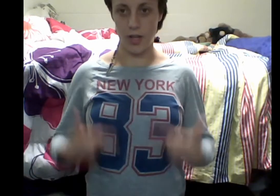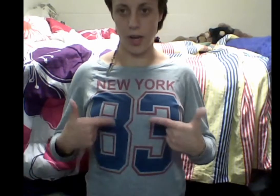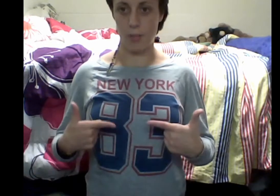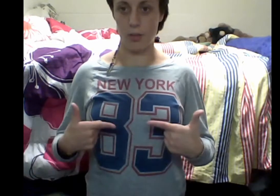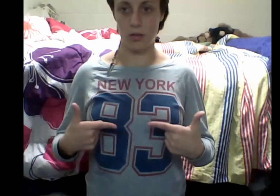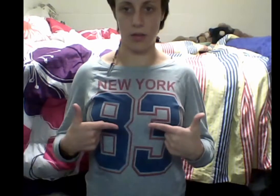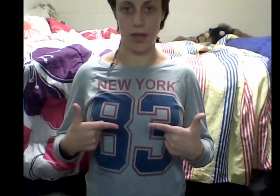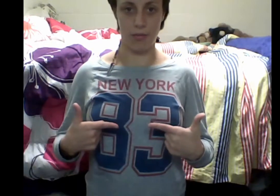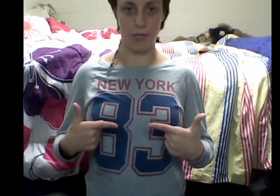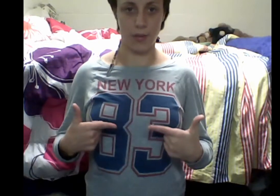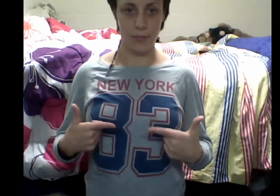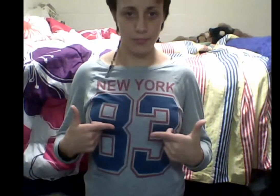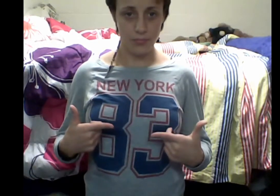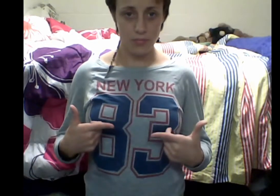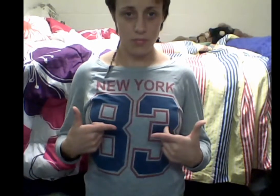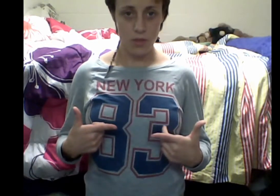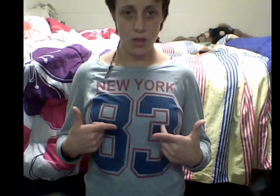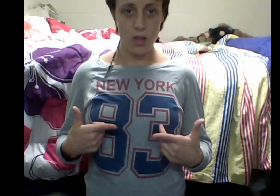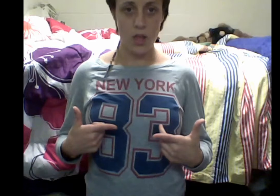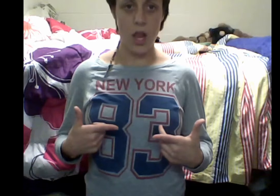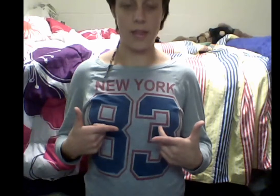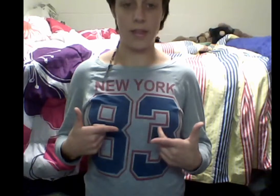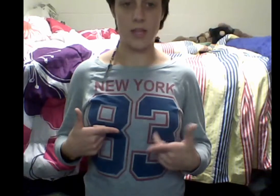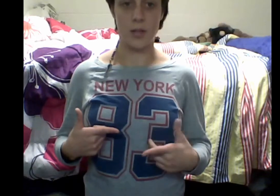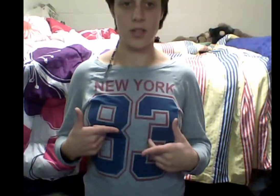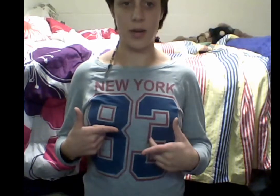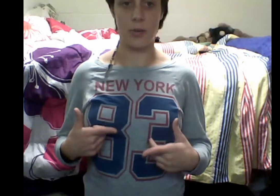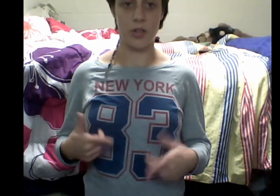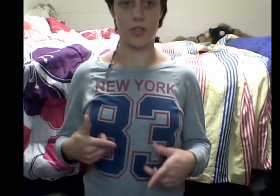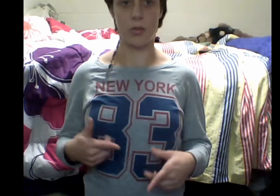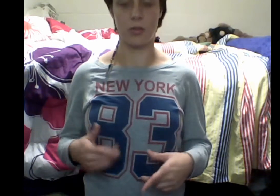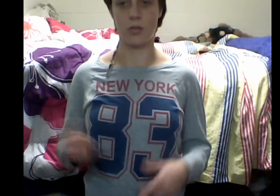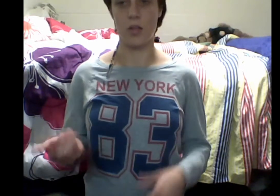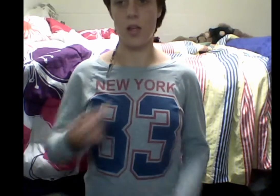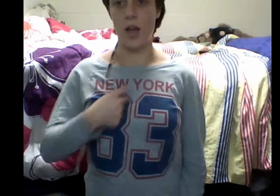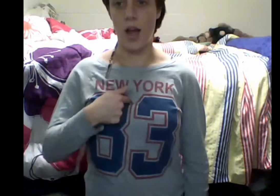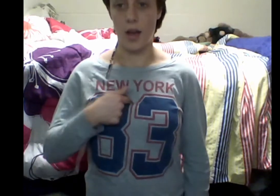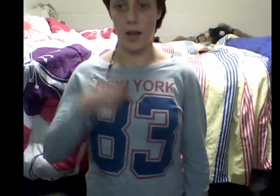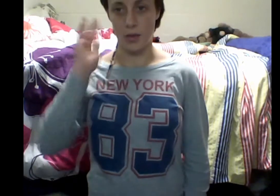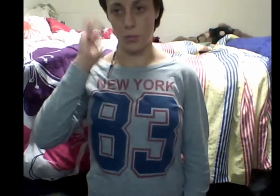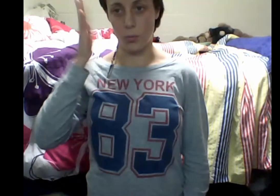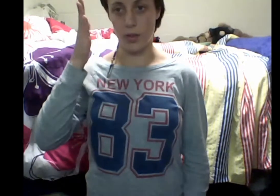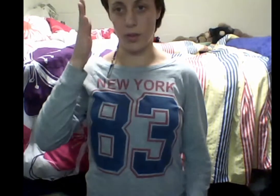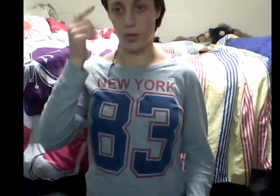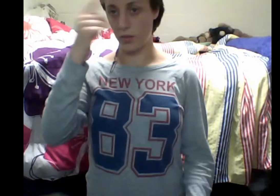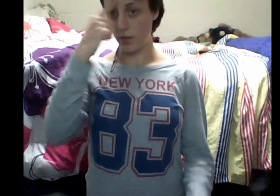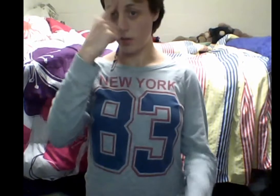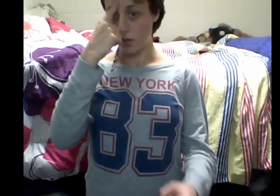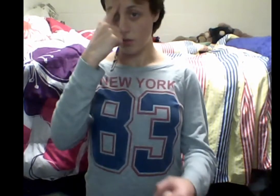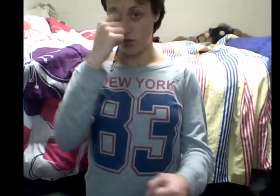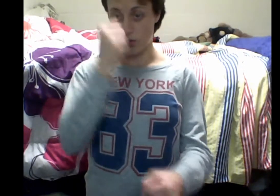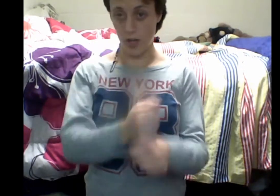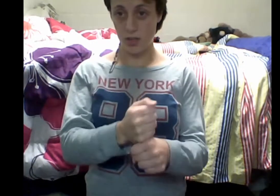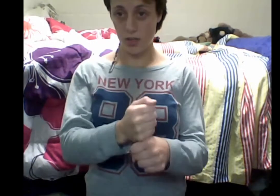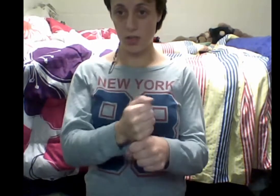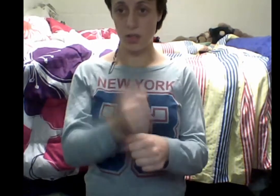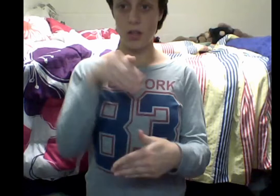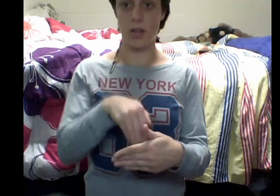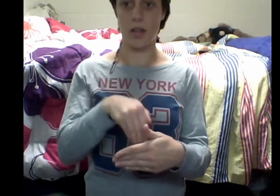up, life. And the last part is I will trust in you alone. I will trust